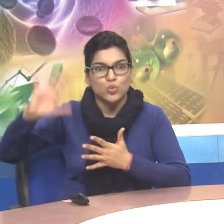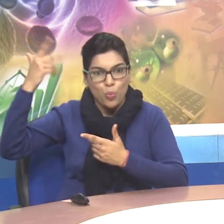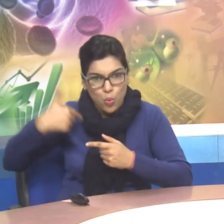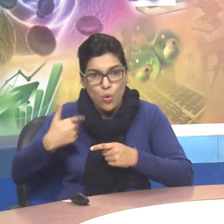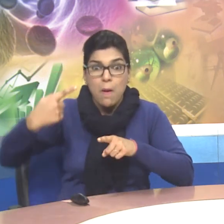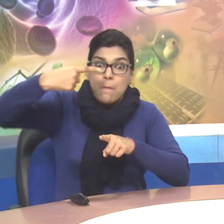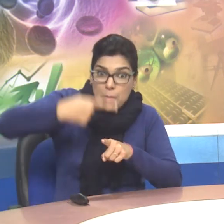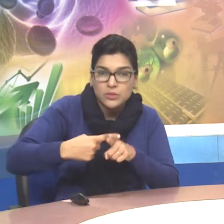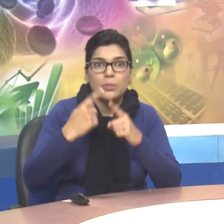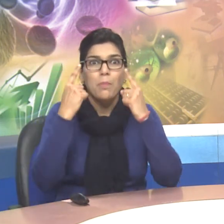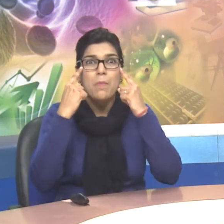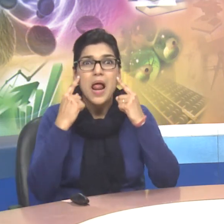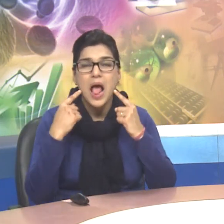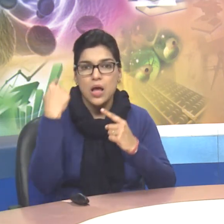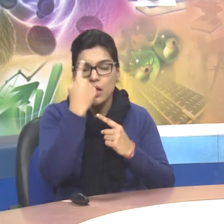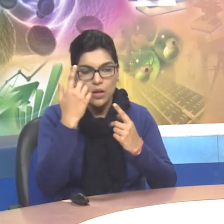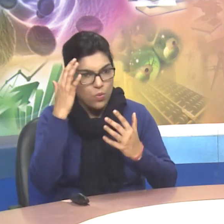Aradhana's dance destroyed